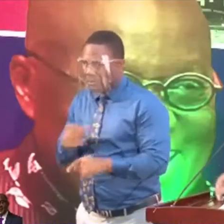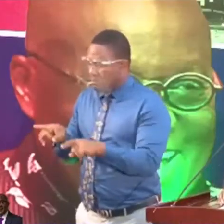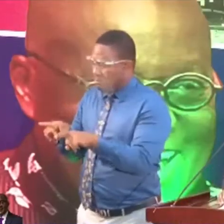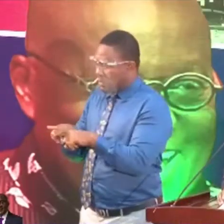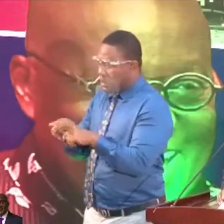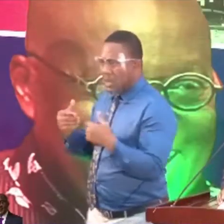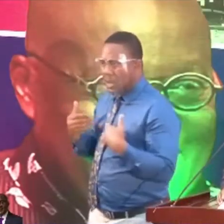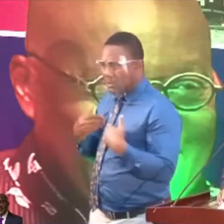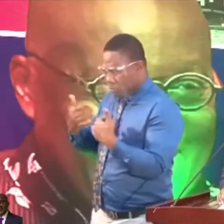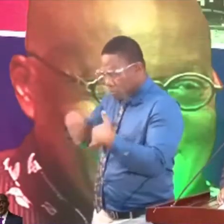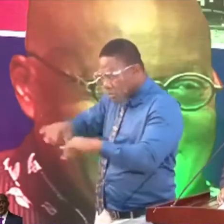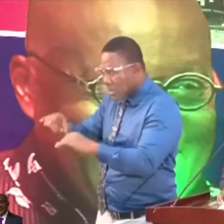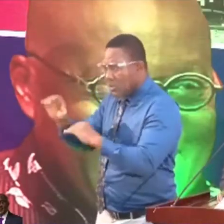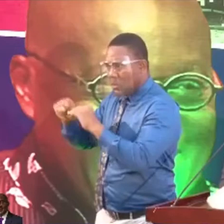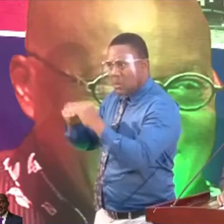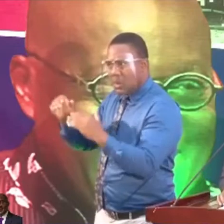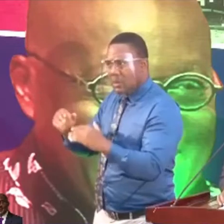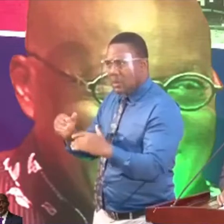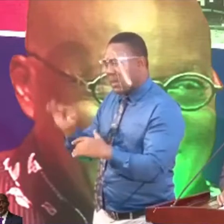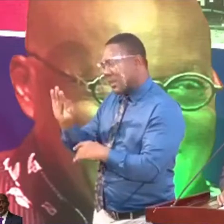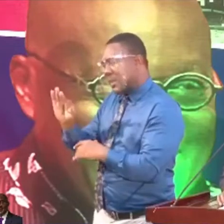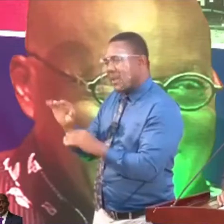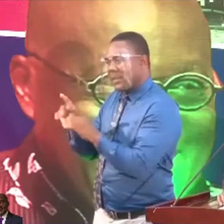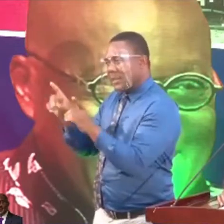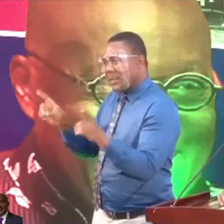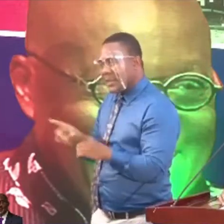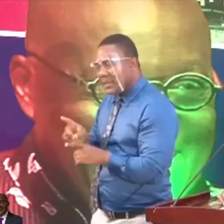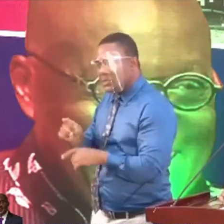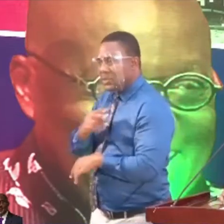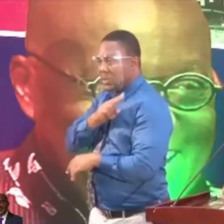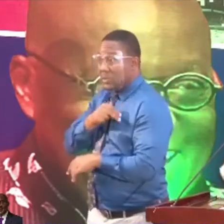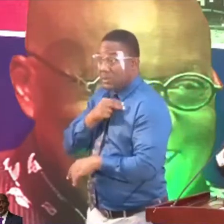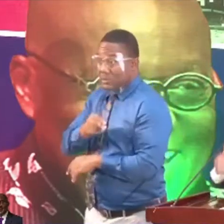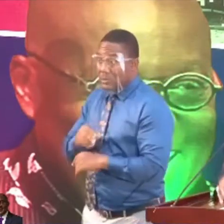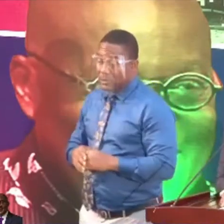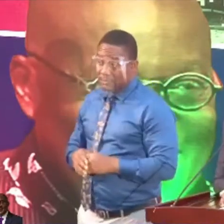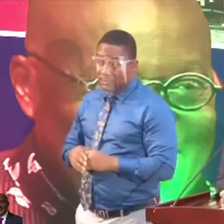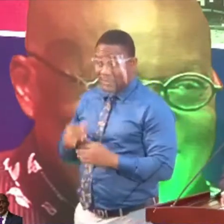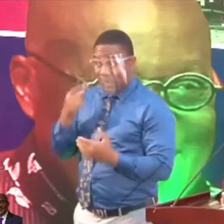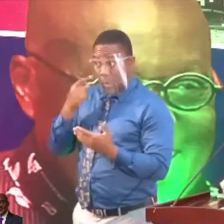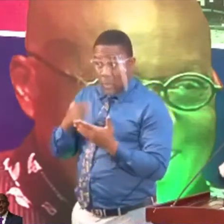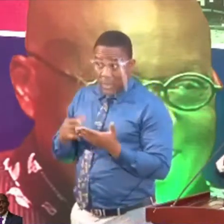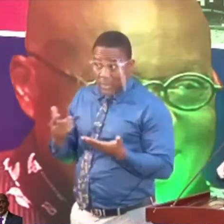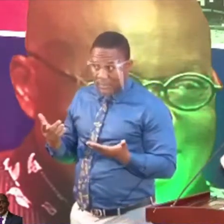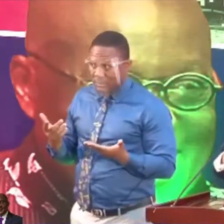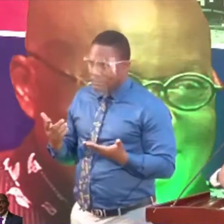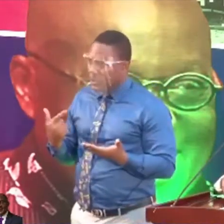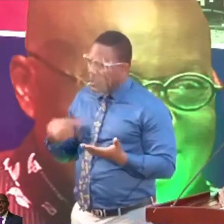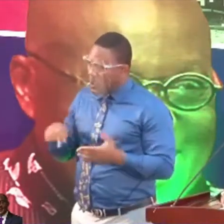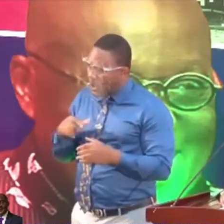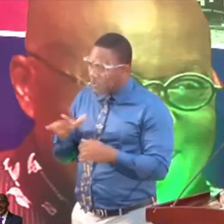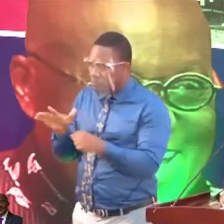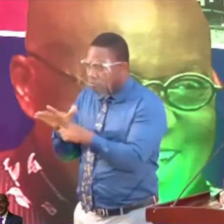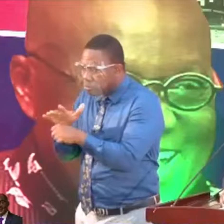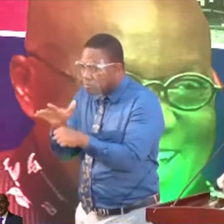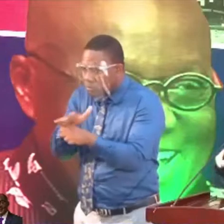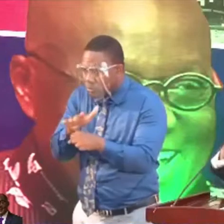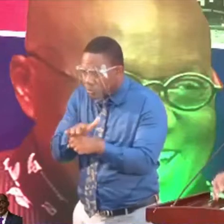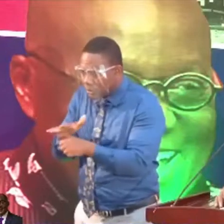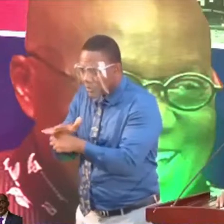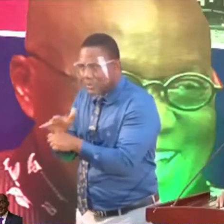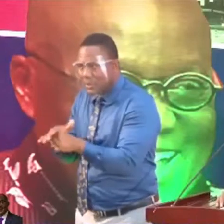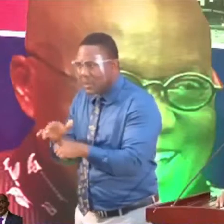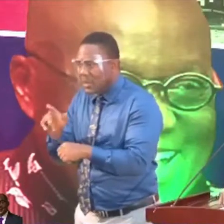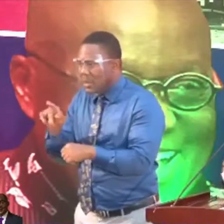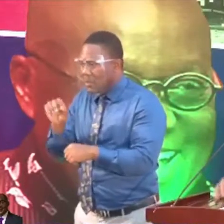ongoing construction of another 9 district hospitals. So if you look at what we have completed, the